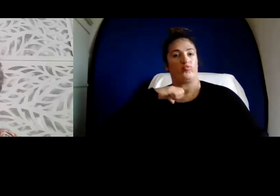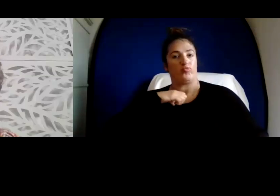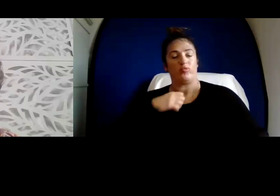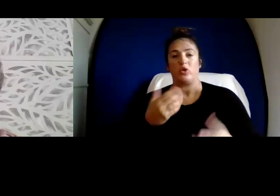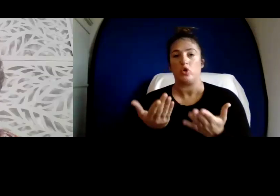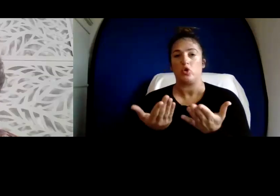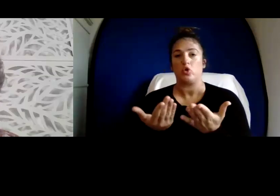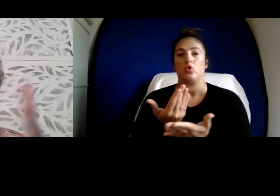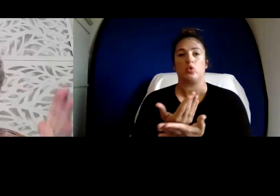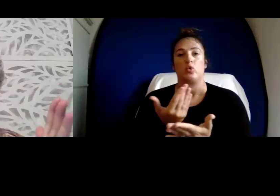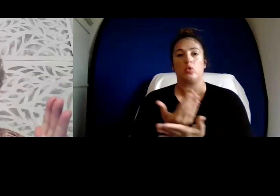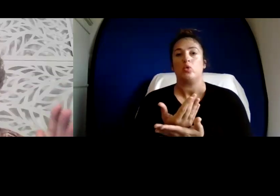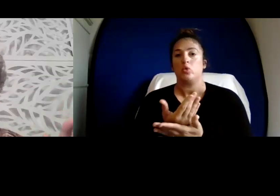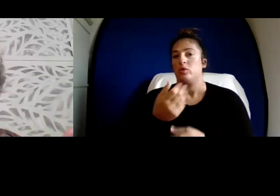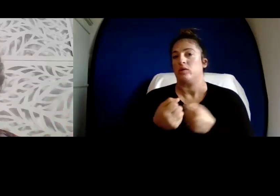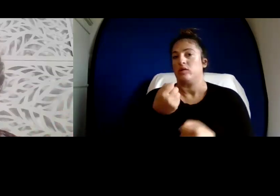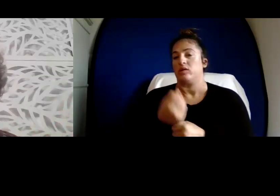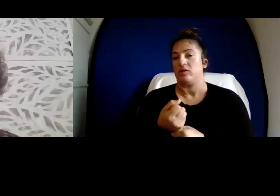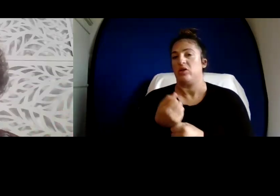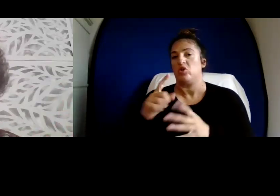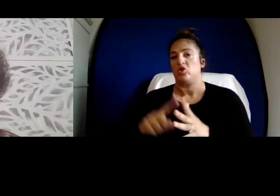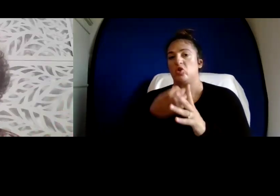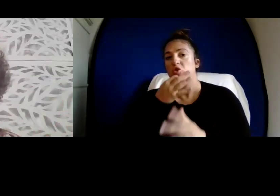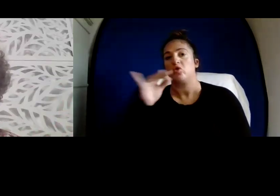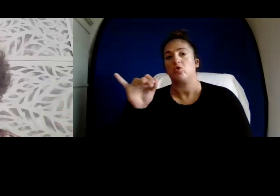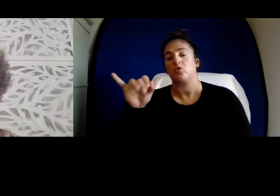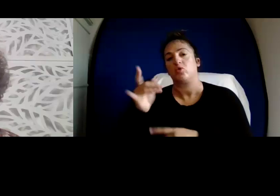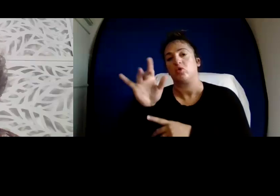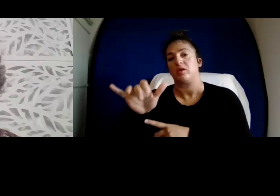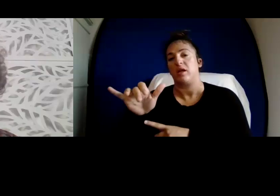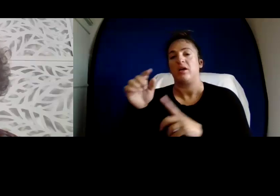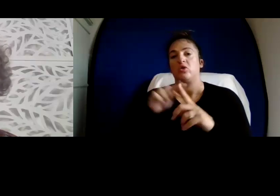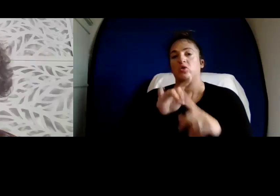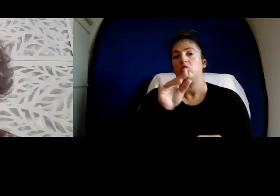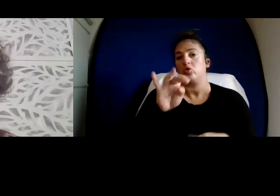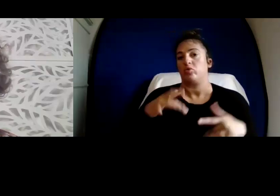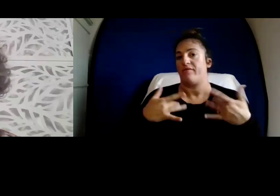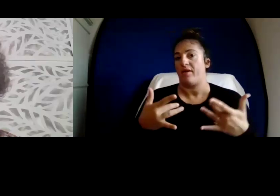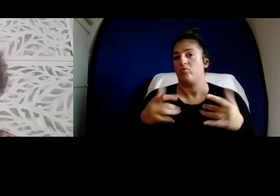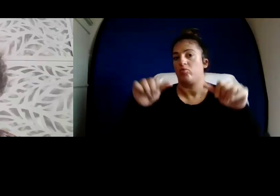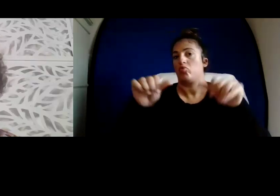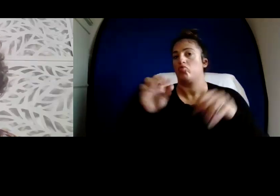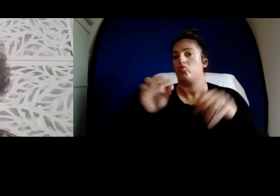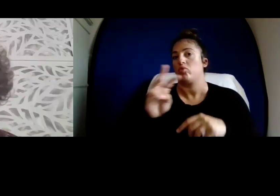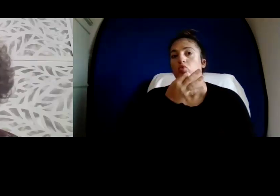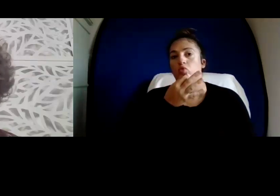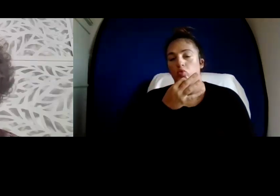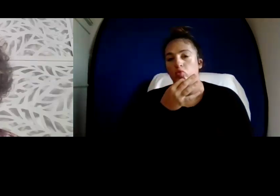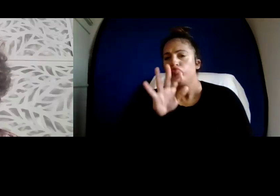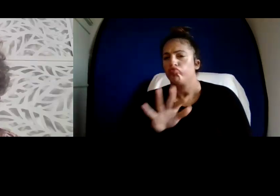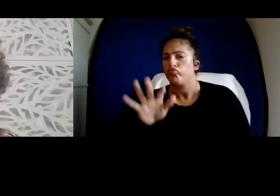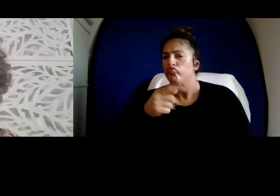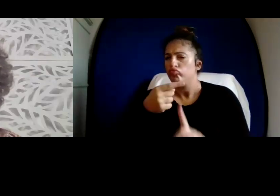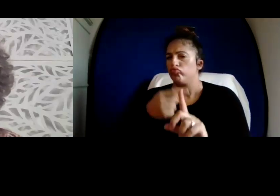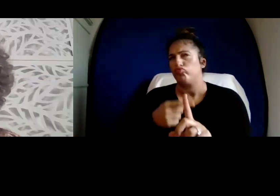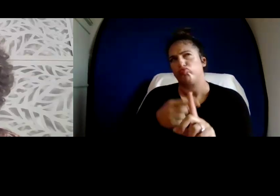new fiscal year, so July to June events posted on our website very soon, certainly within the month,